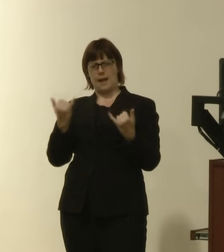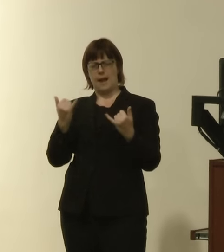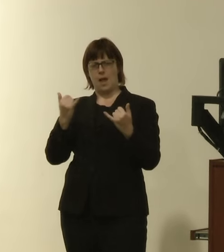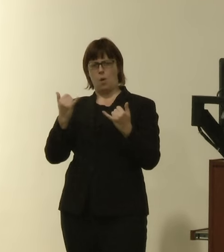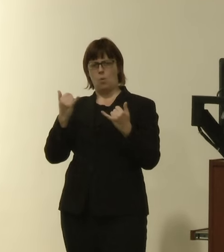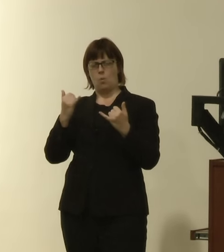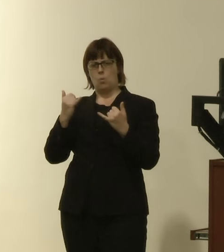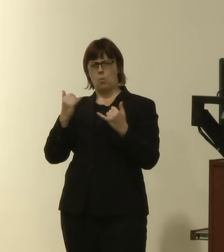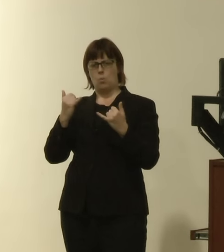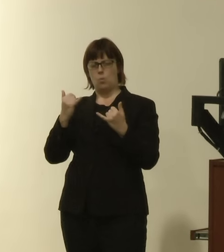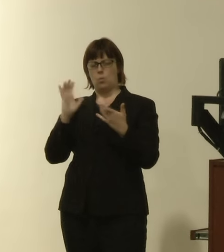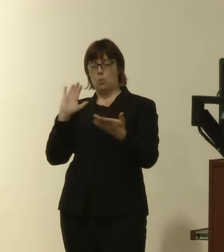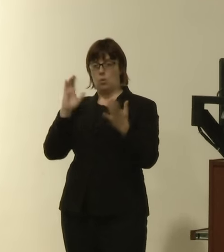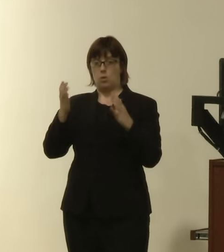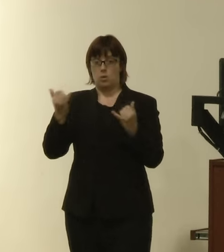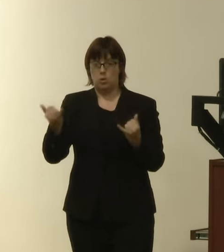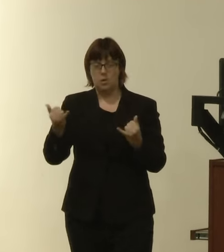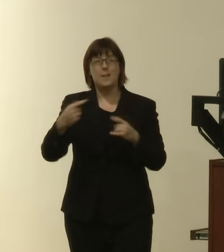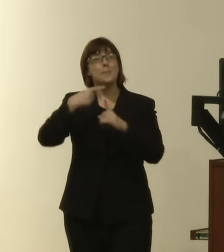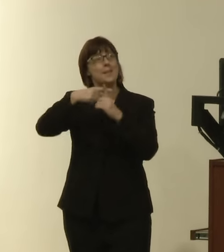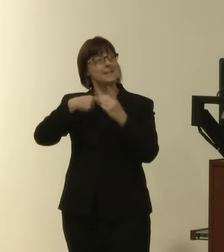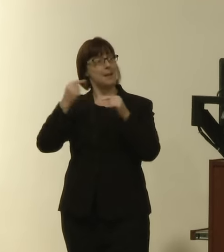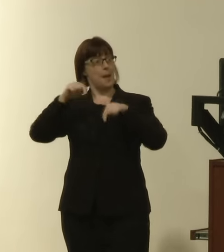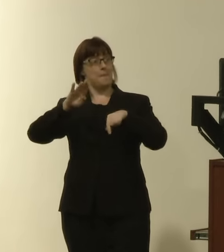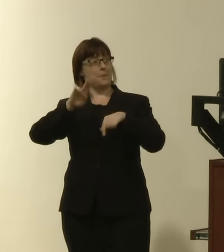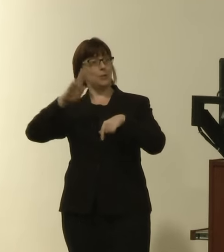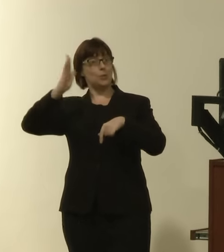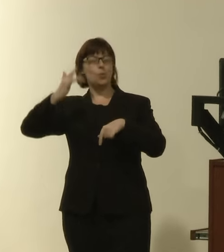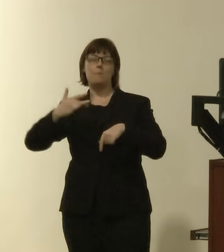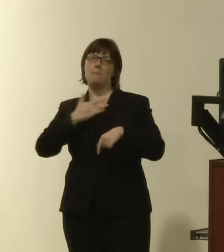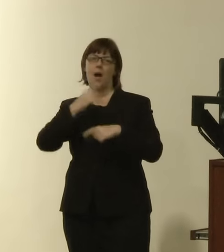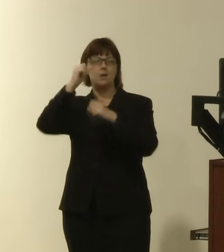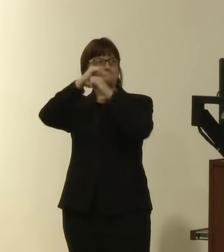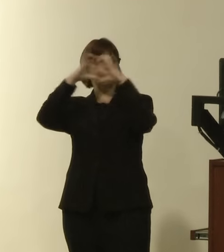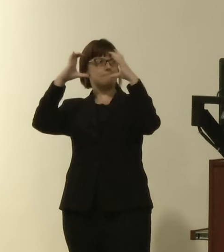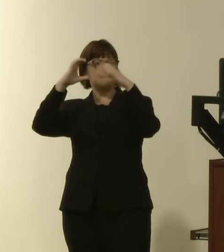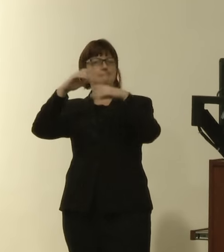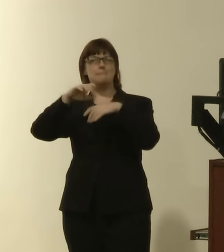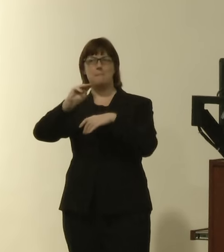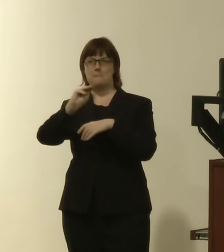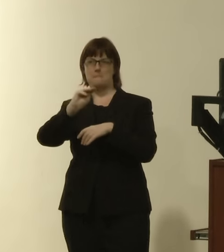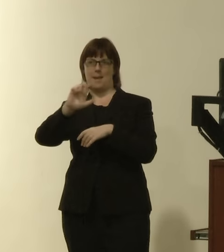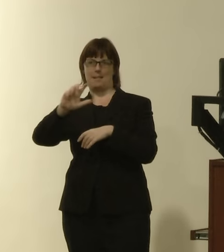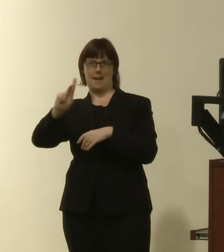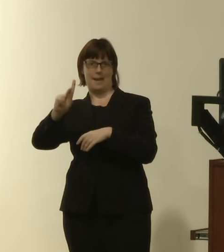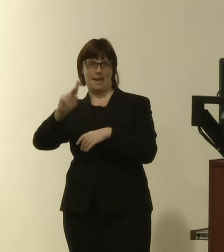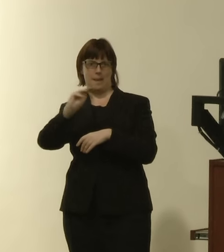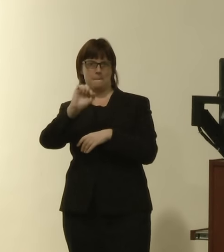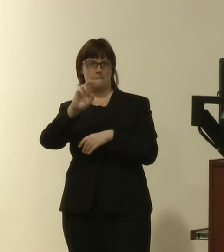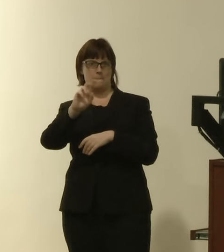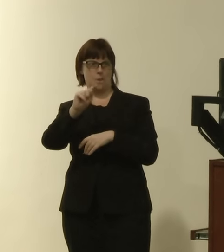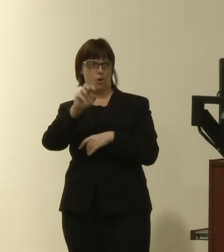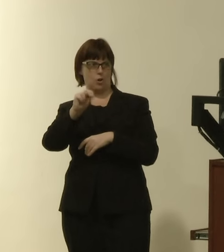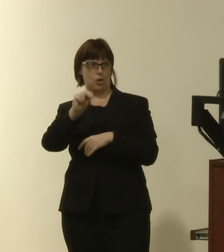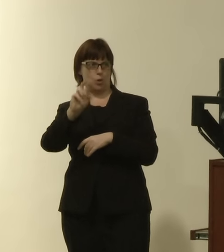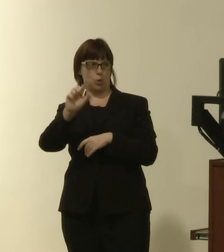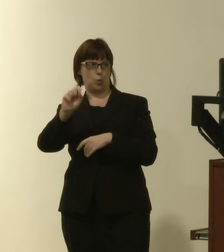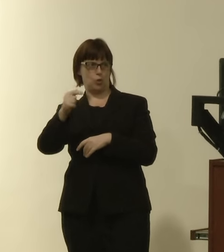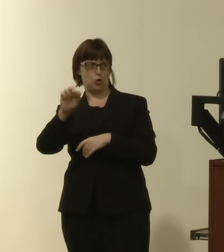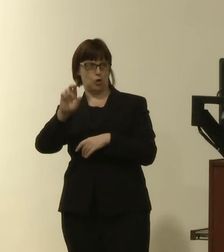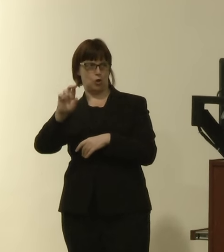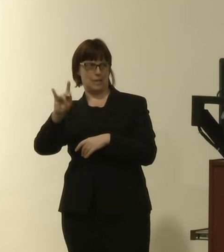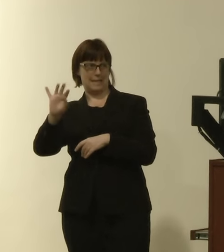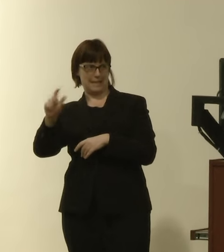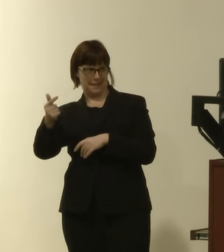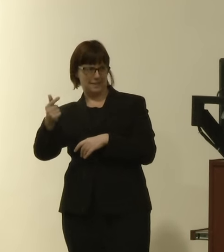come here, about Martin Luther King and the human rights arguments and arguments about human dignity. So I've tried to